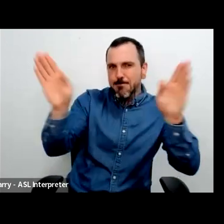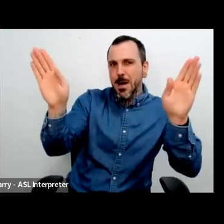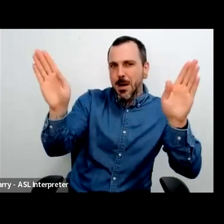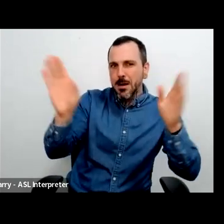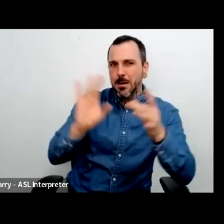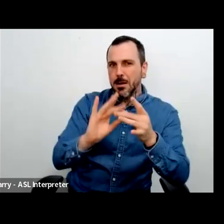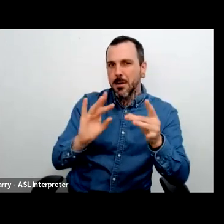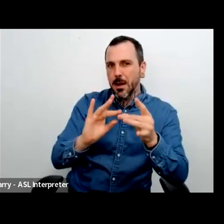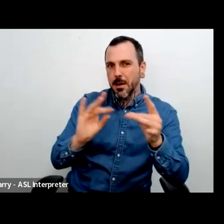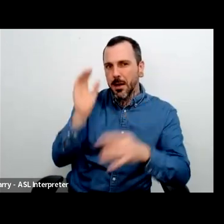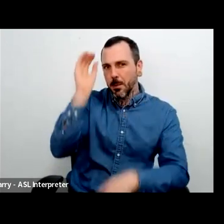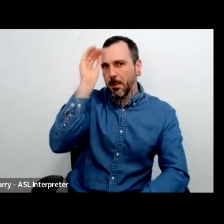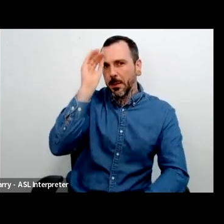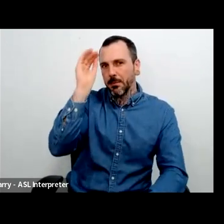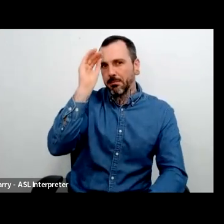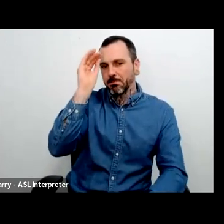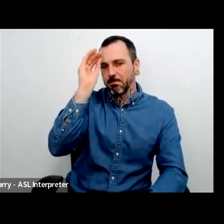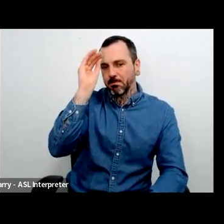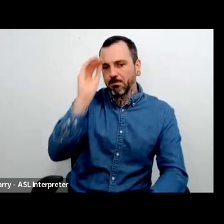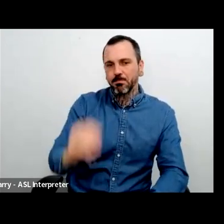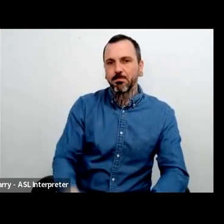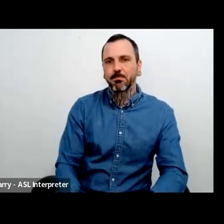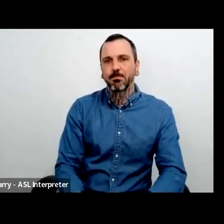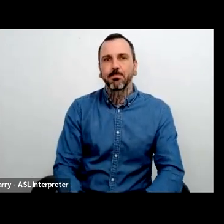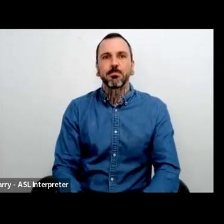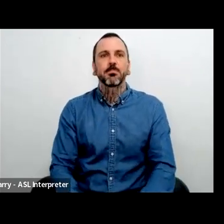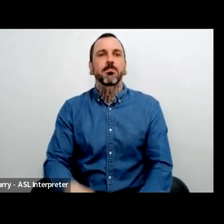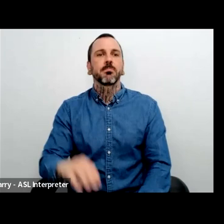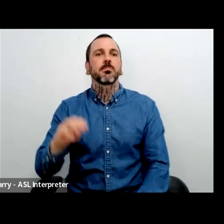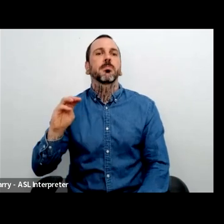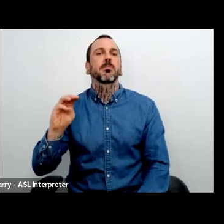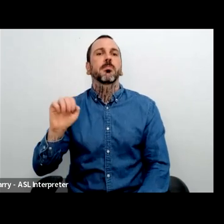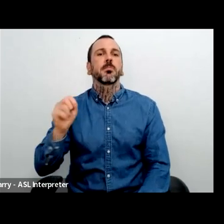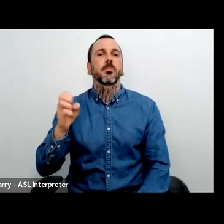Okay. Anyone else on